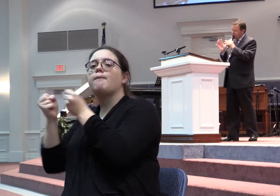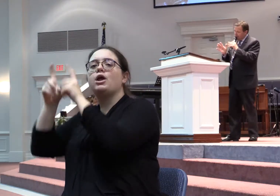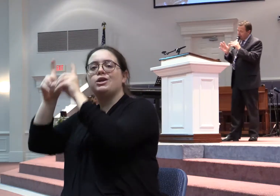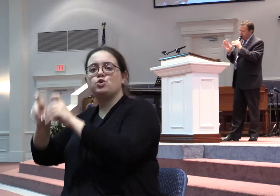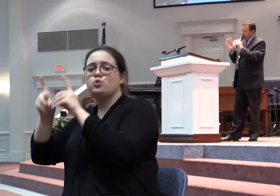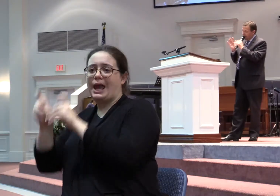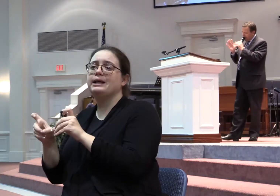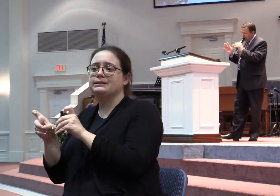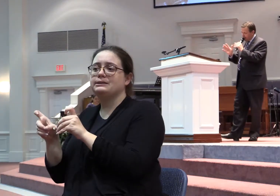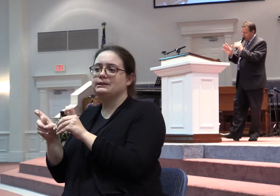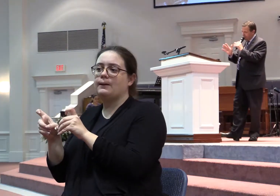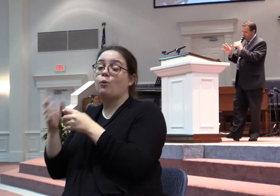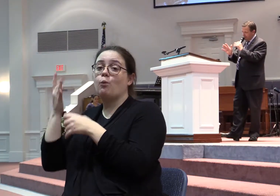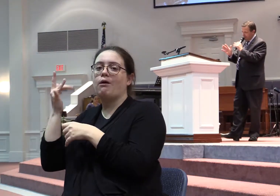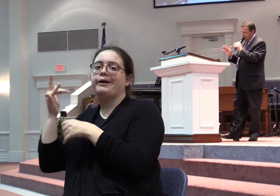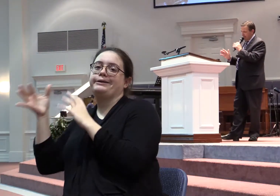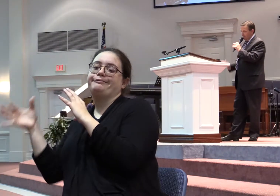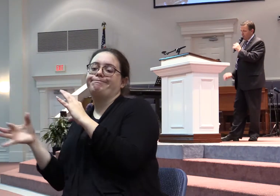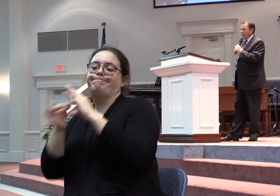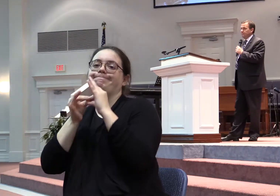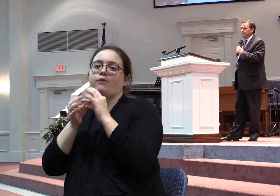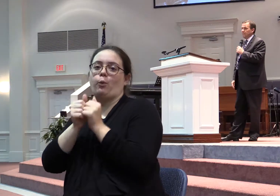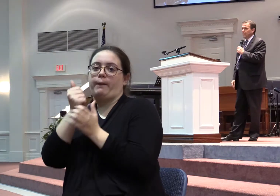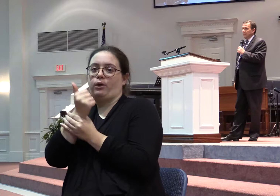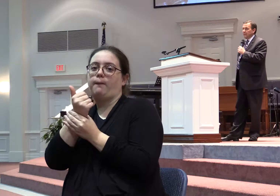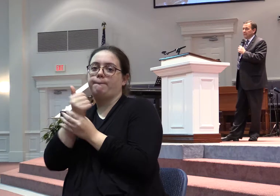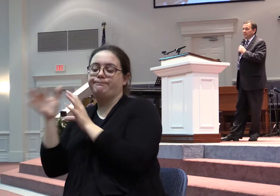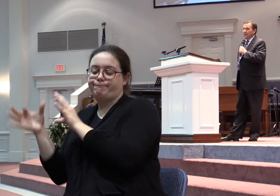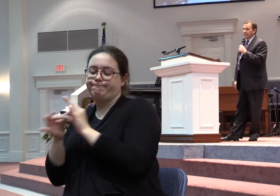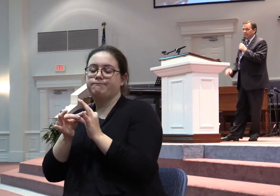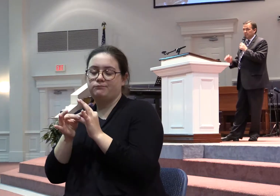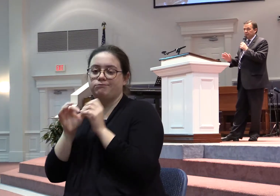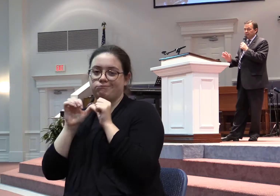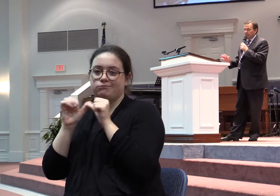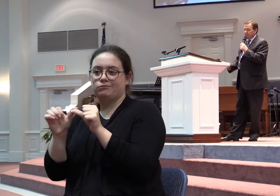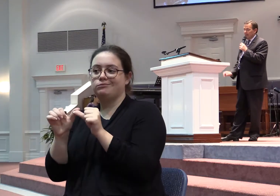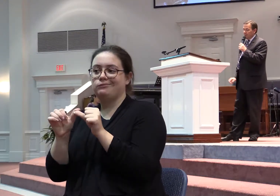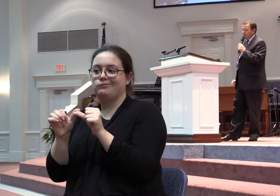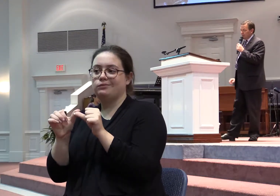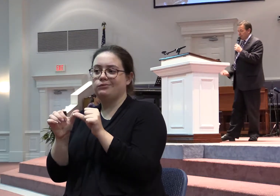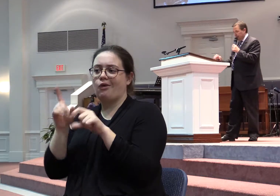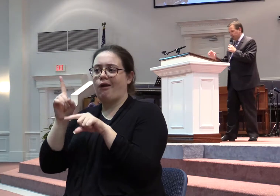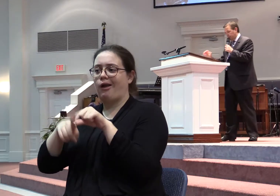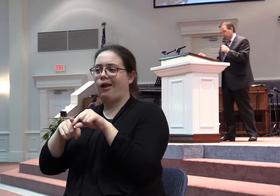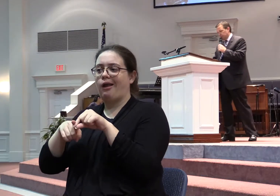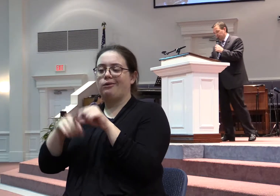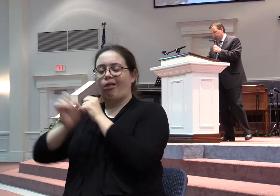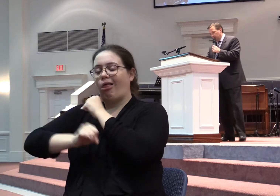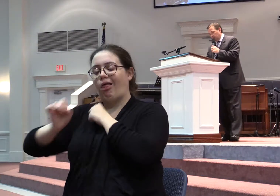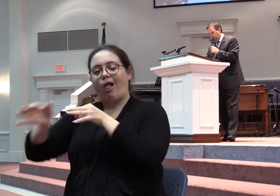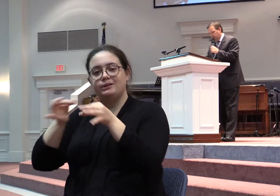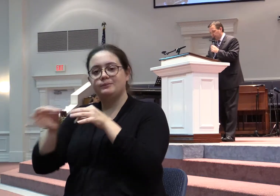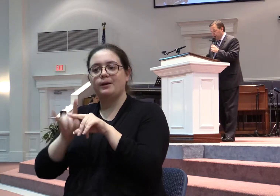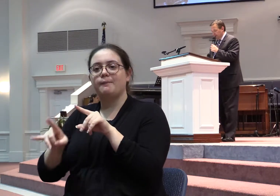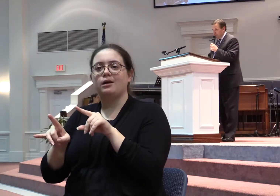just staying connected to Abraham. Now, I can't spend a lot of time here, but to paint the picture maybe a